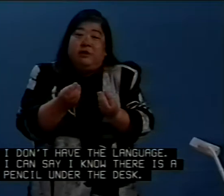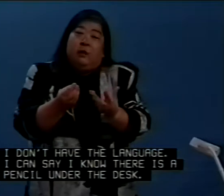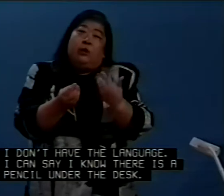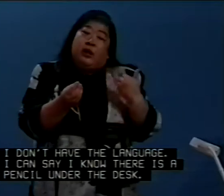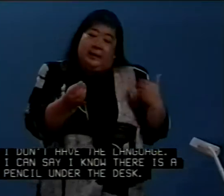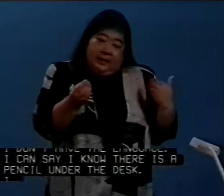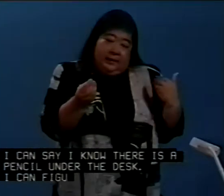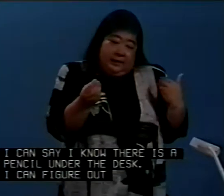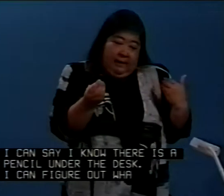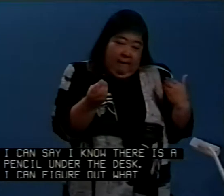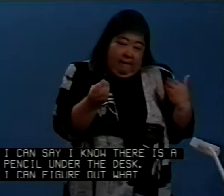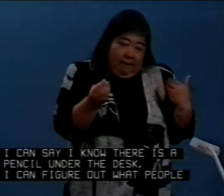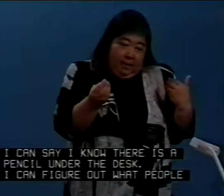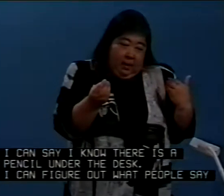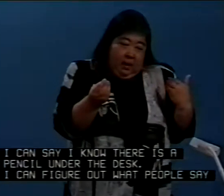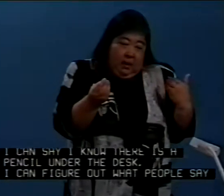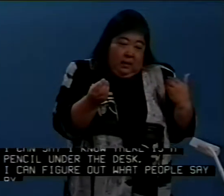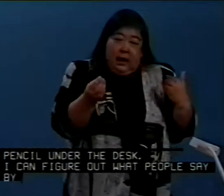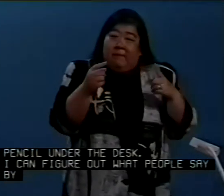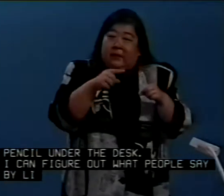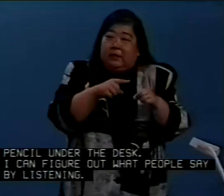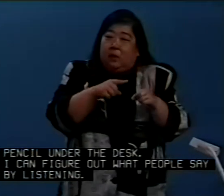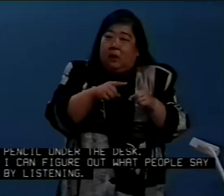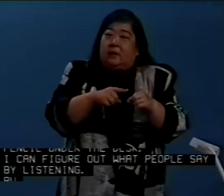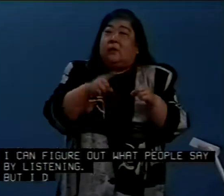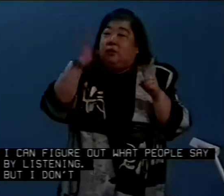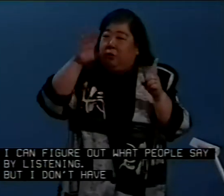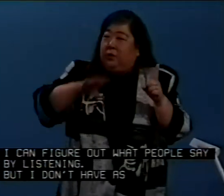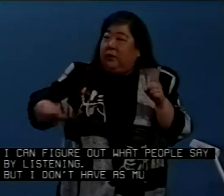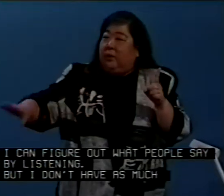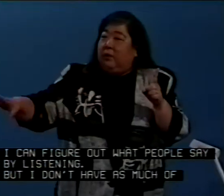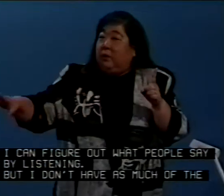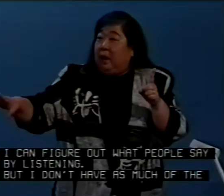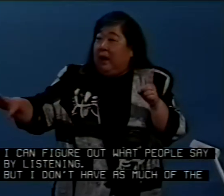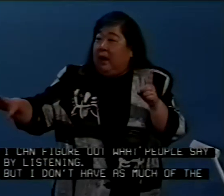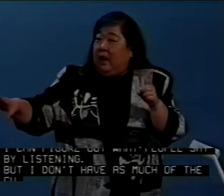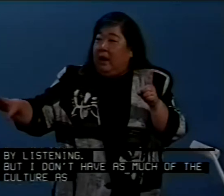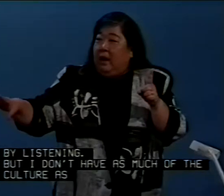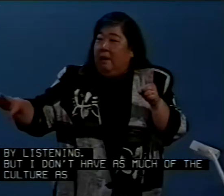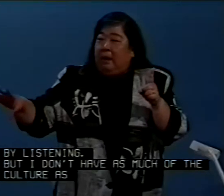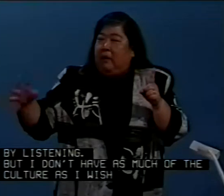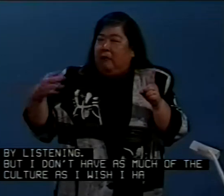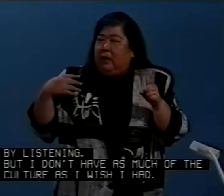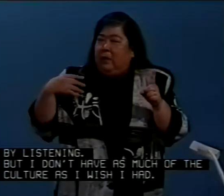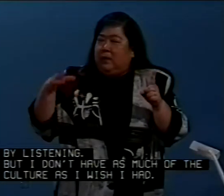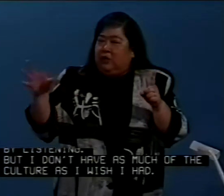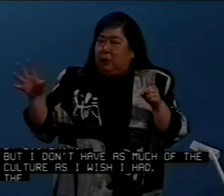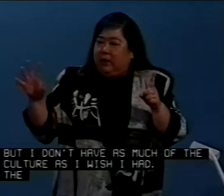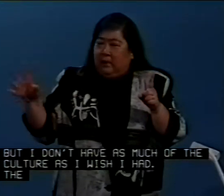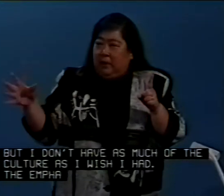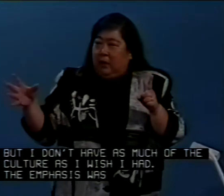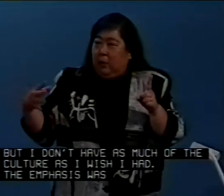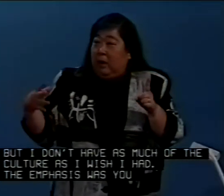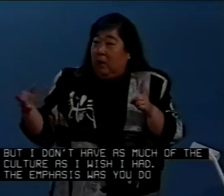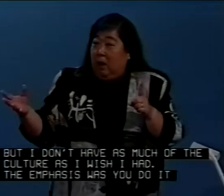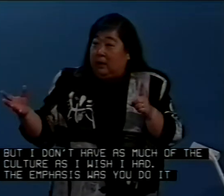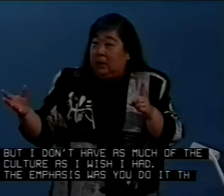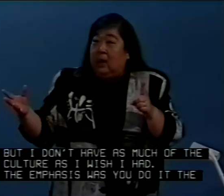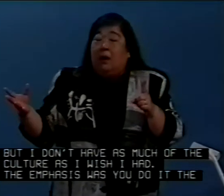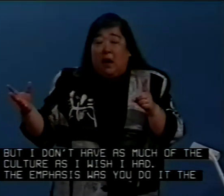wish I did have. The emphasis was, you do it the American way. But I really wasn't sure what the American way was.